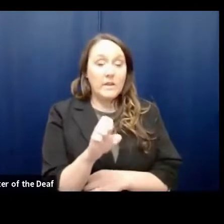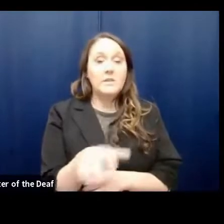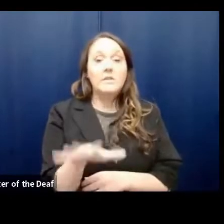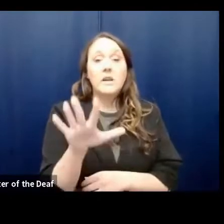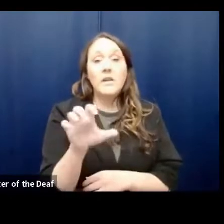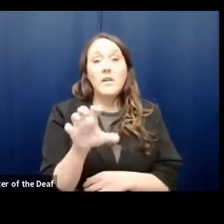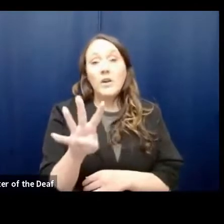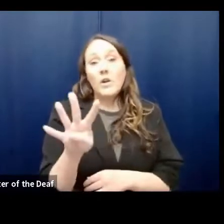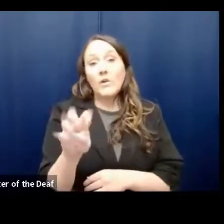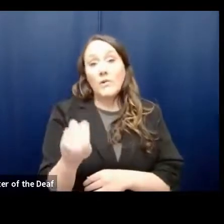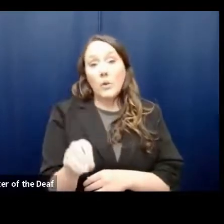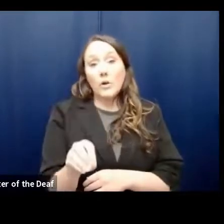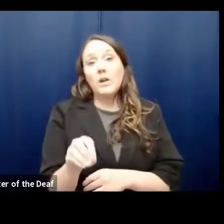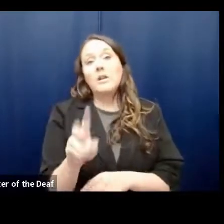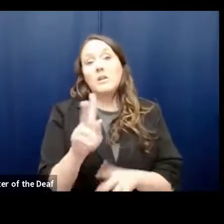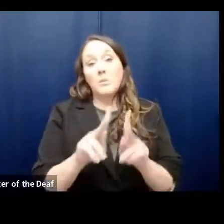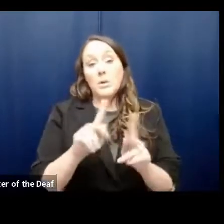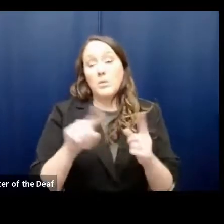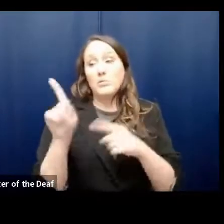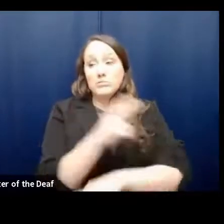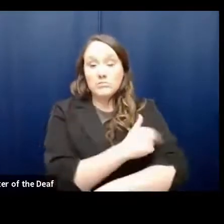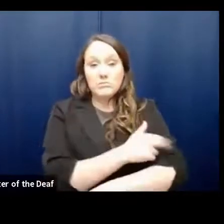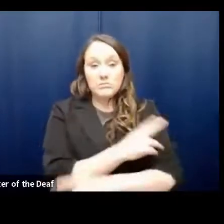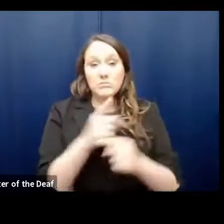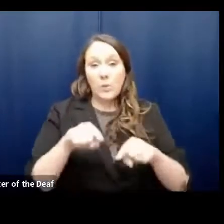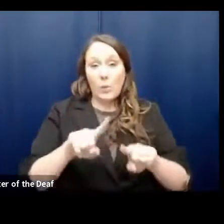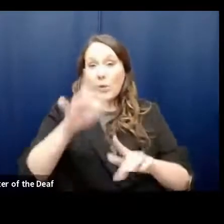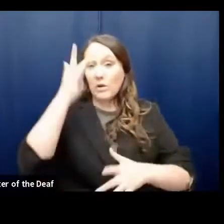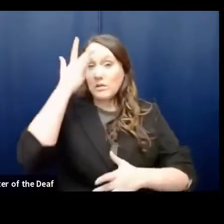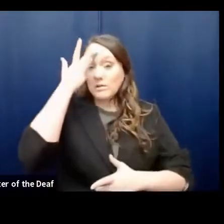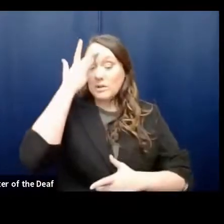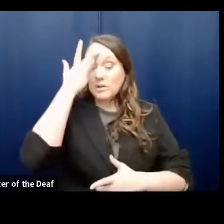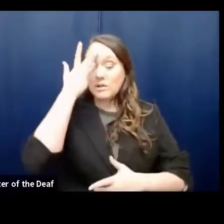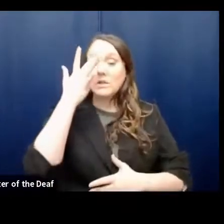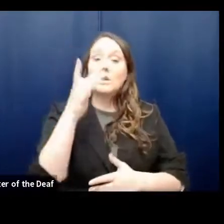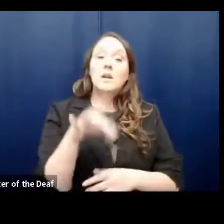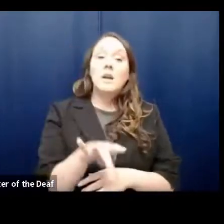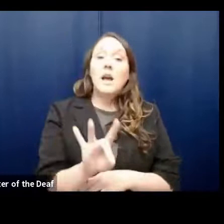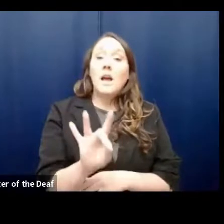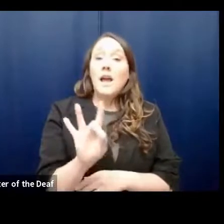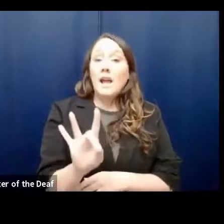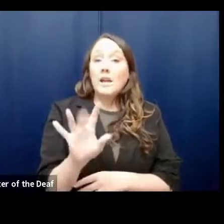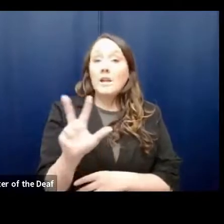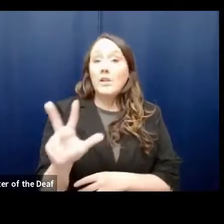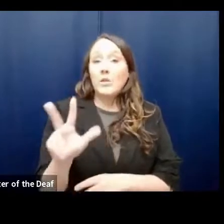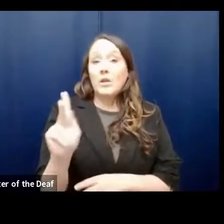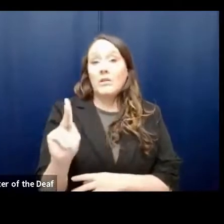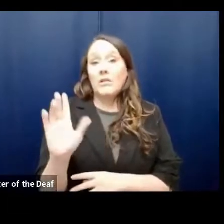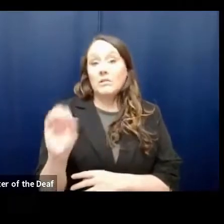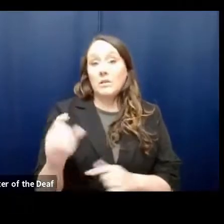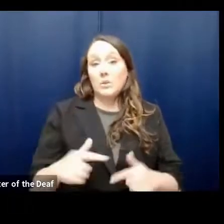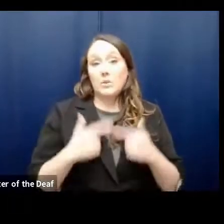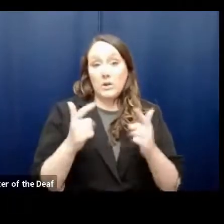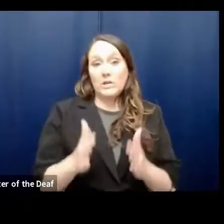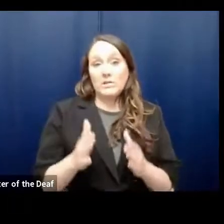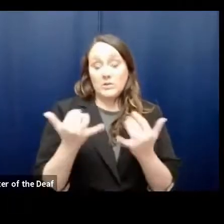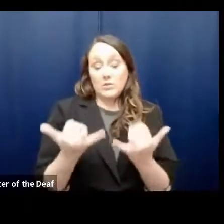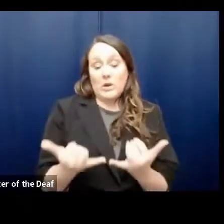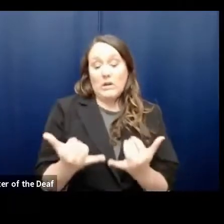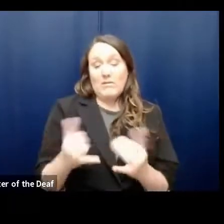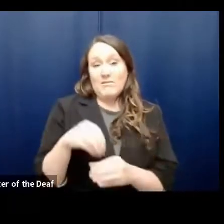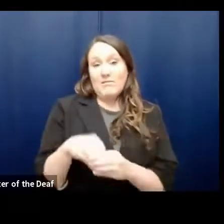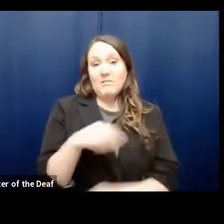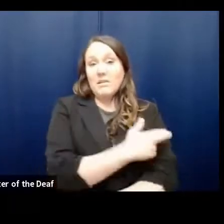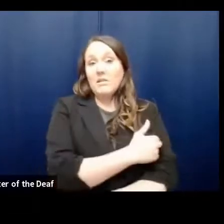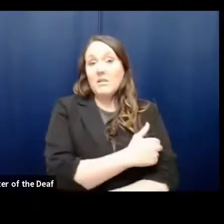540 individuals have been hospitalized at some point in their illness. 83 Knox County residents are currently